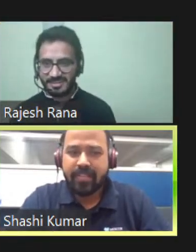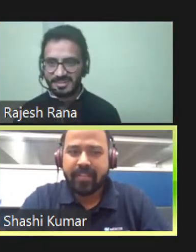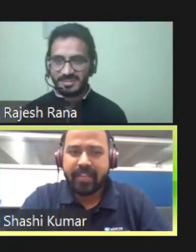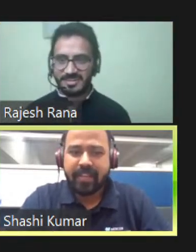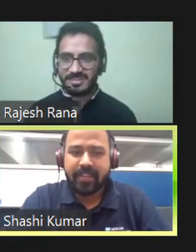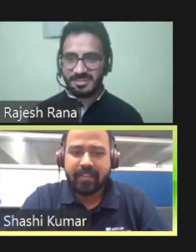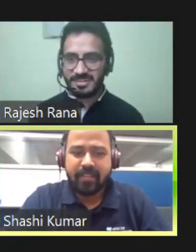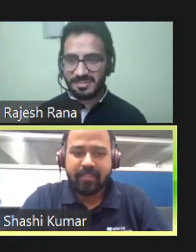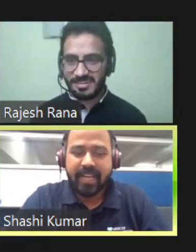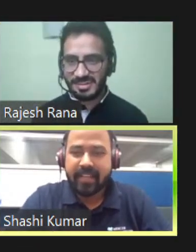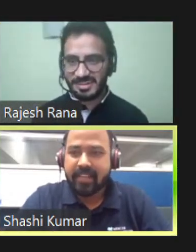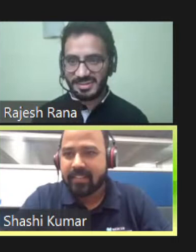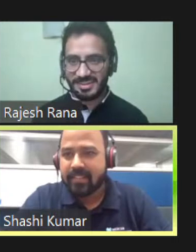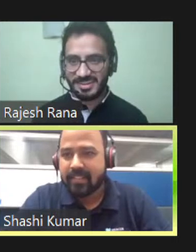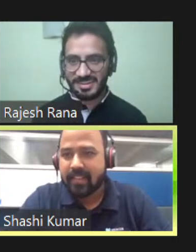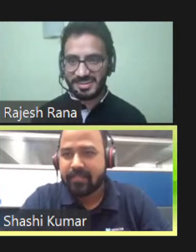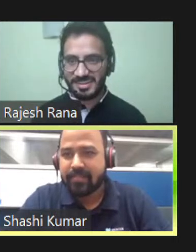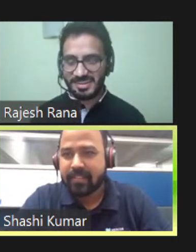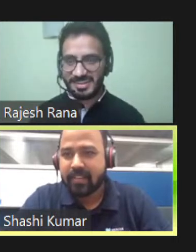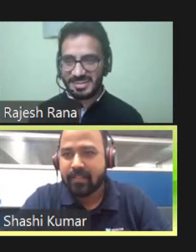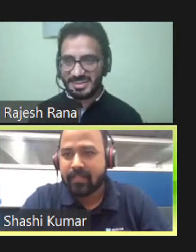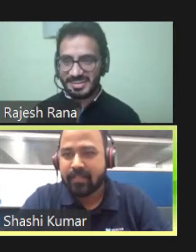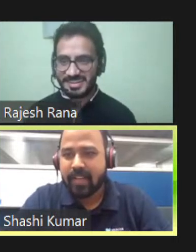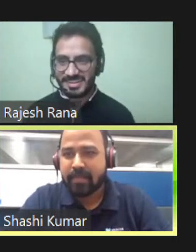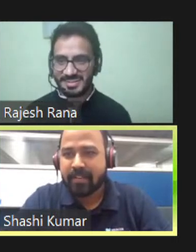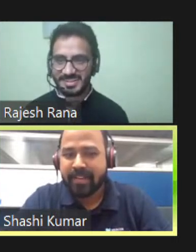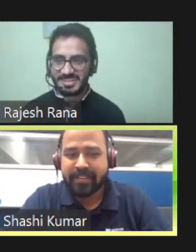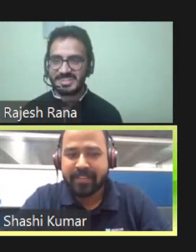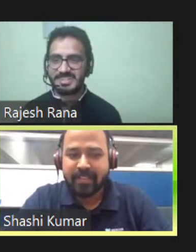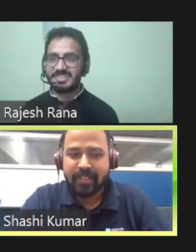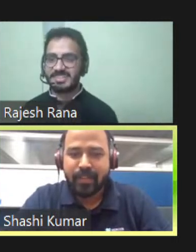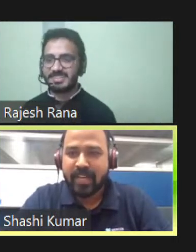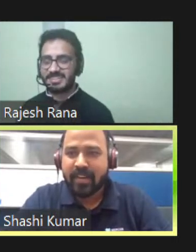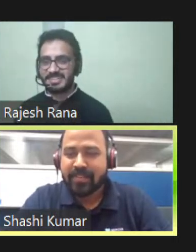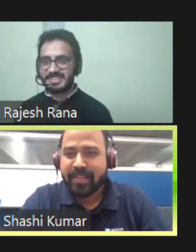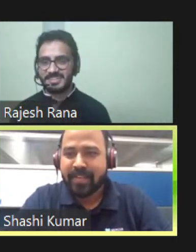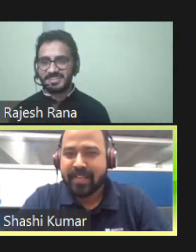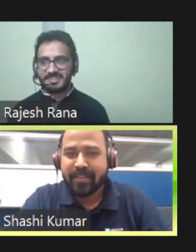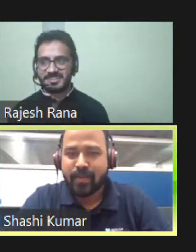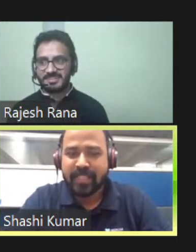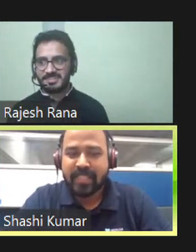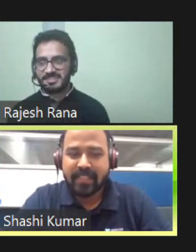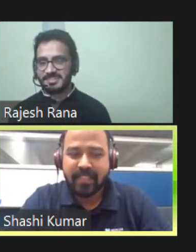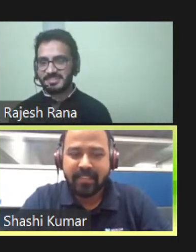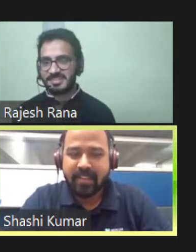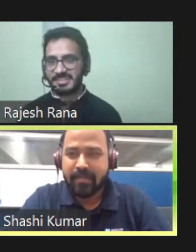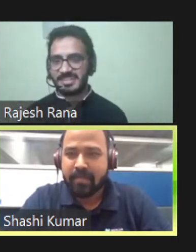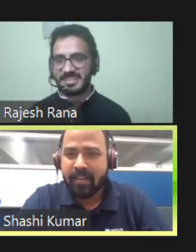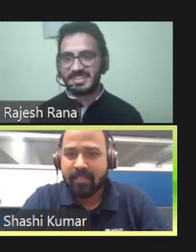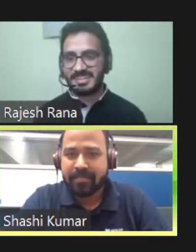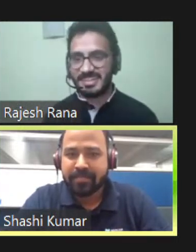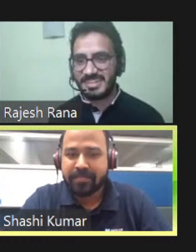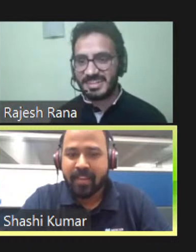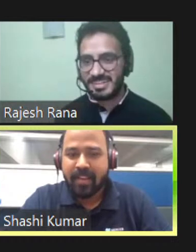I think. Right, guys? If I'm correct, you can answer it. Who is Alexander Graham